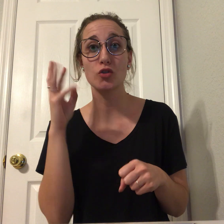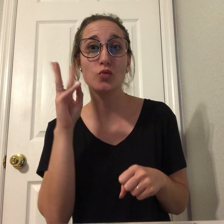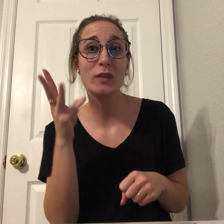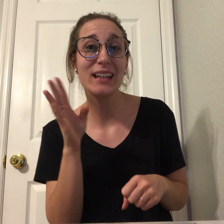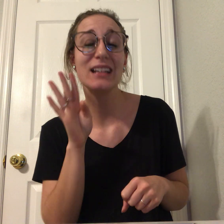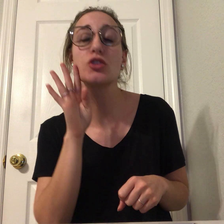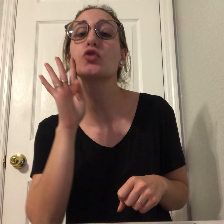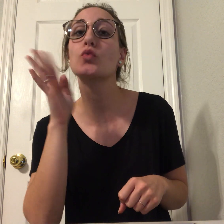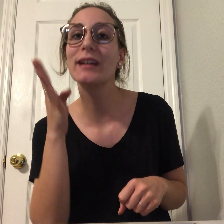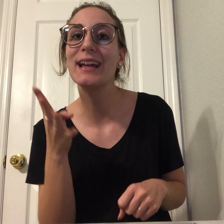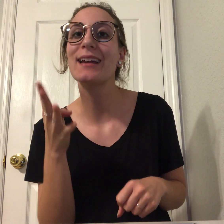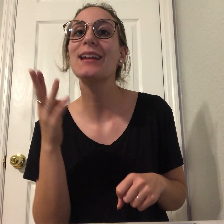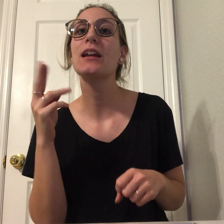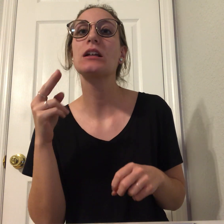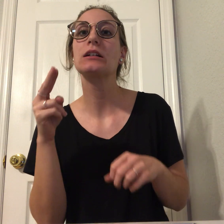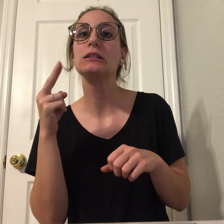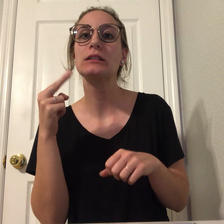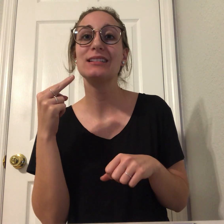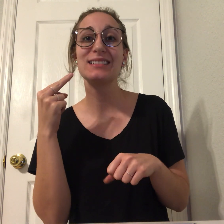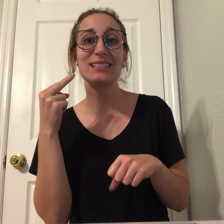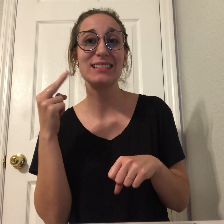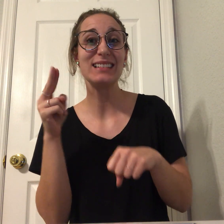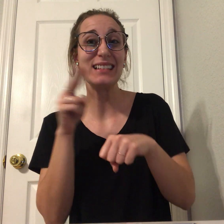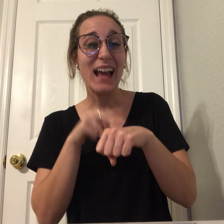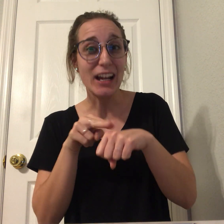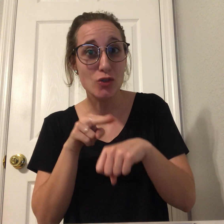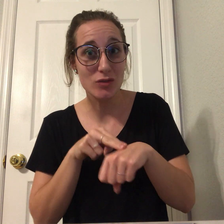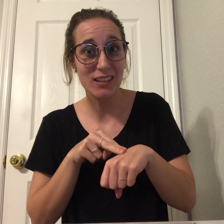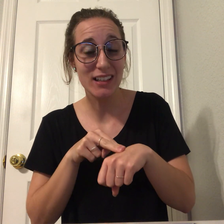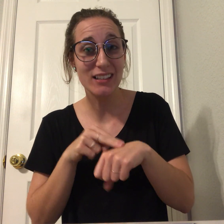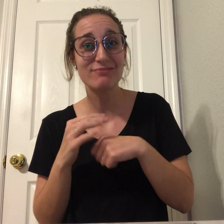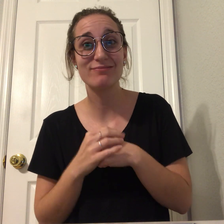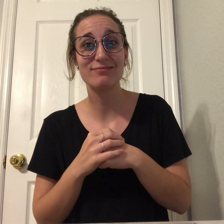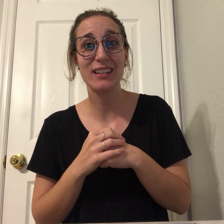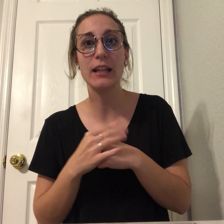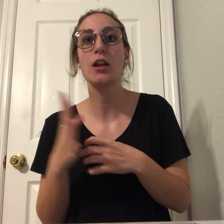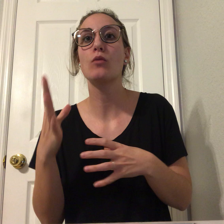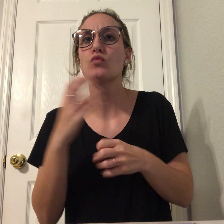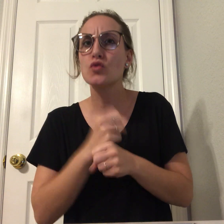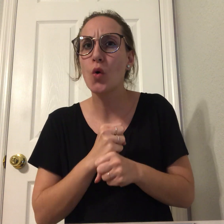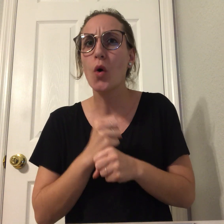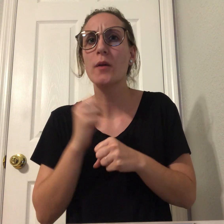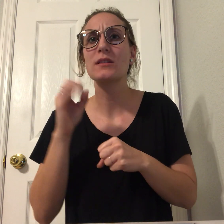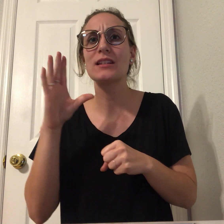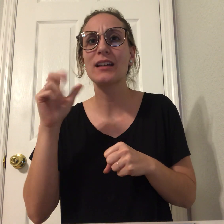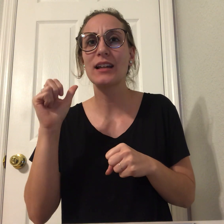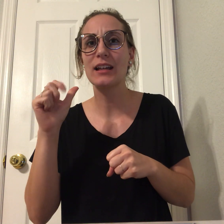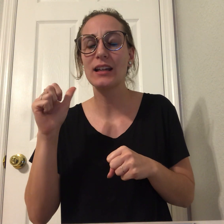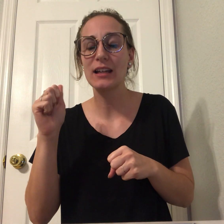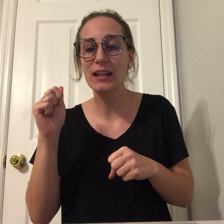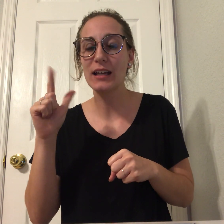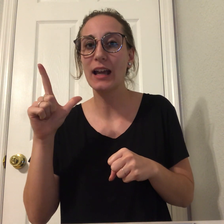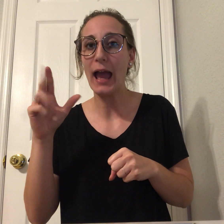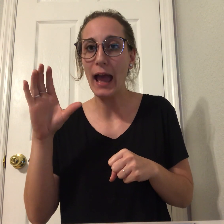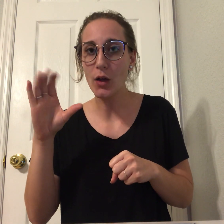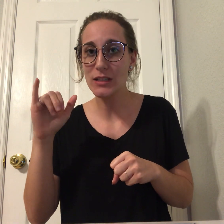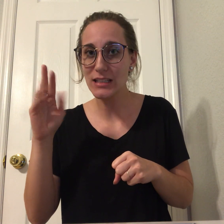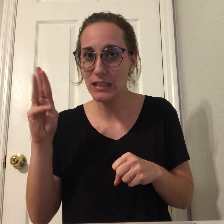it do? Well, it helps regulate the absorption of things like calcium and phosphorus. It helps with the growth and development of your bones